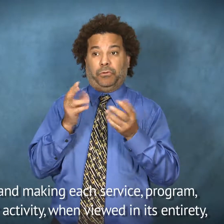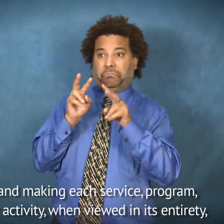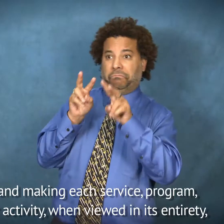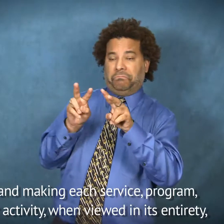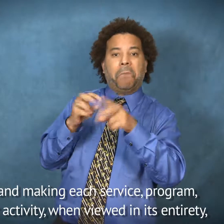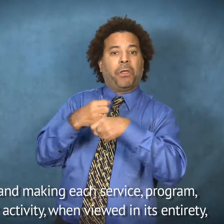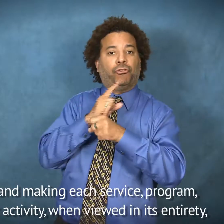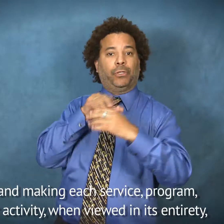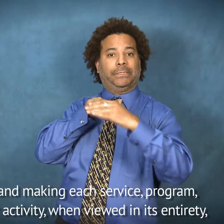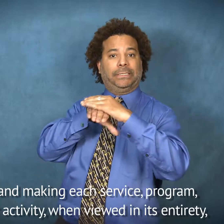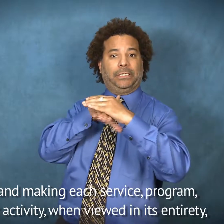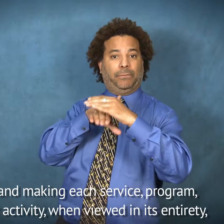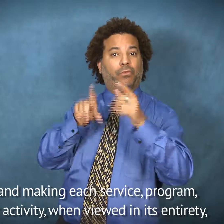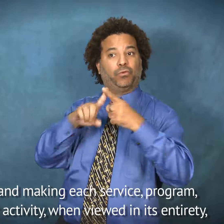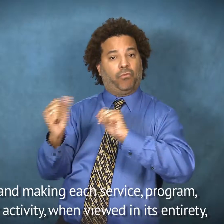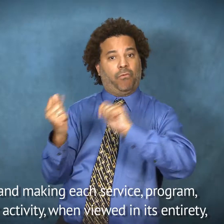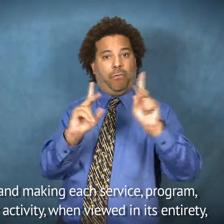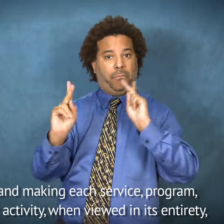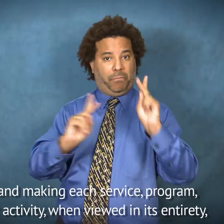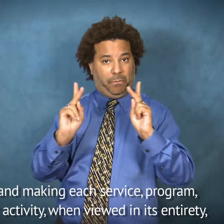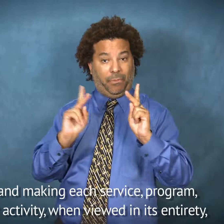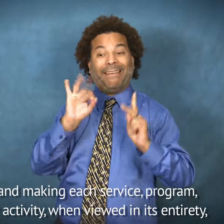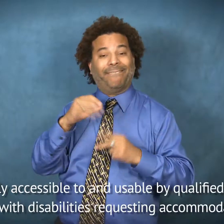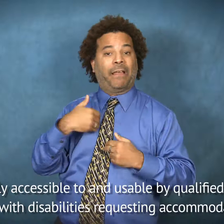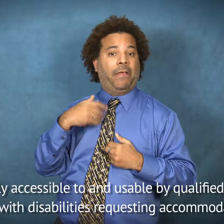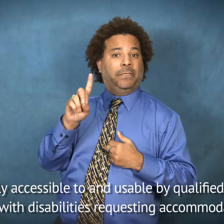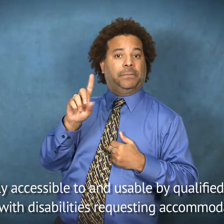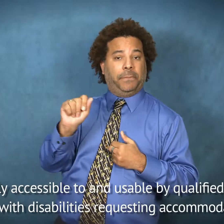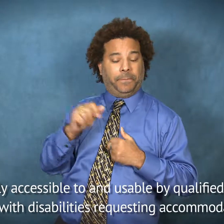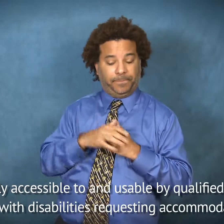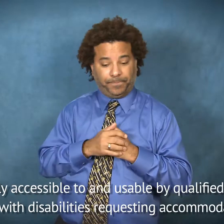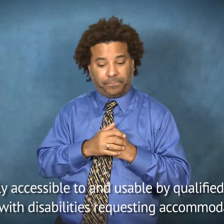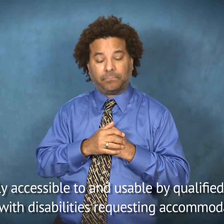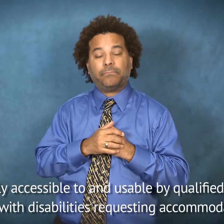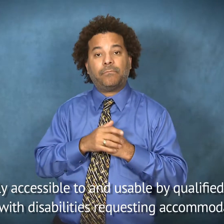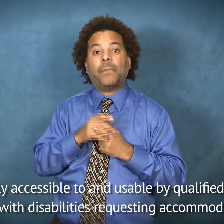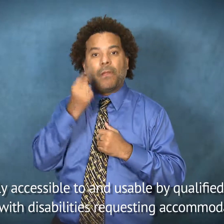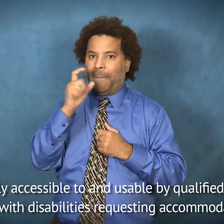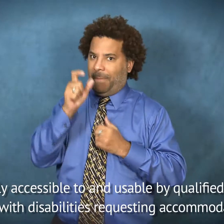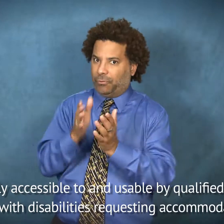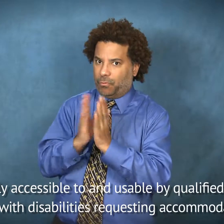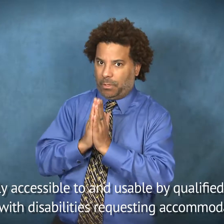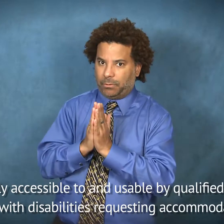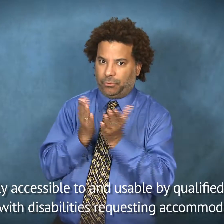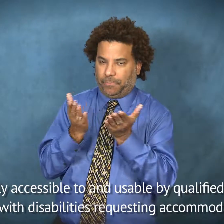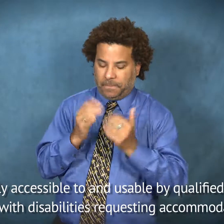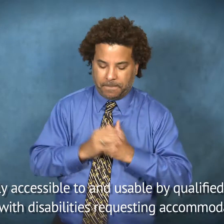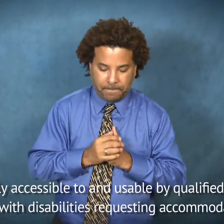or activity, when viewed in its entirety, readily accessible to and usable by qualified individuals with disabilities